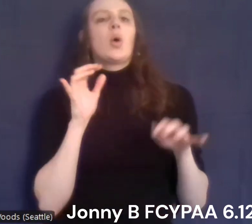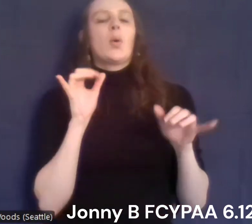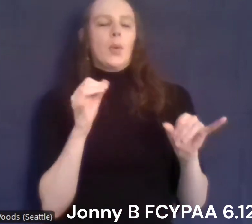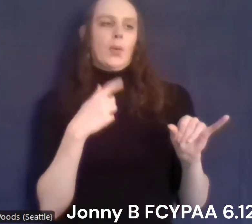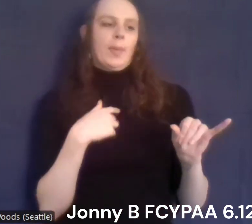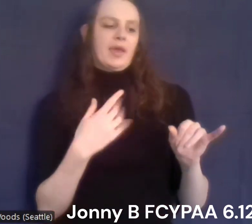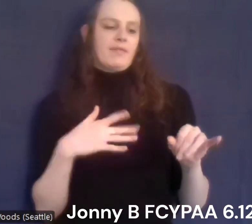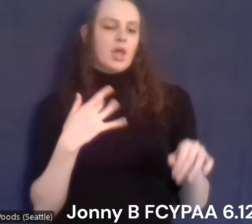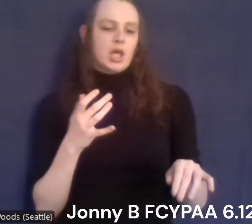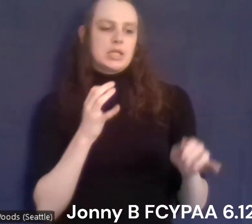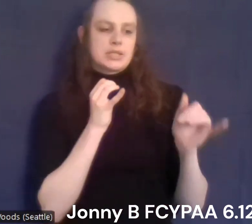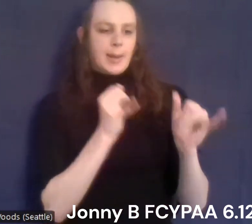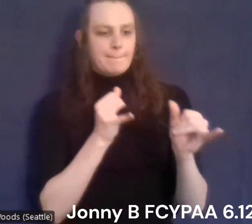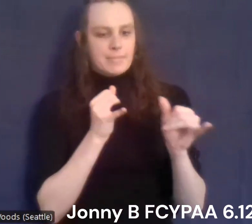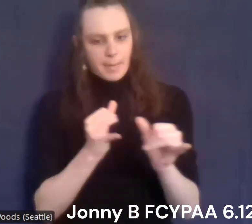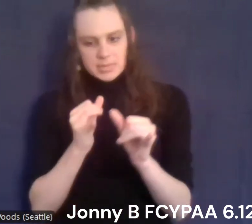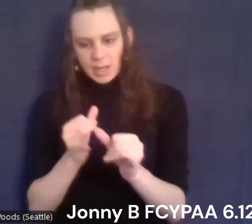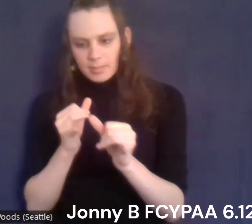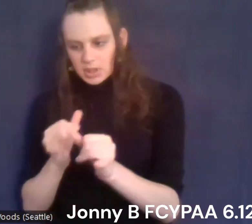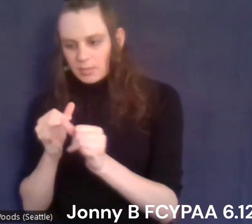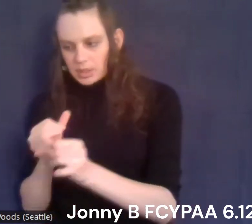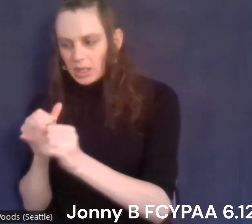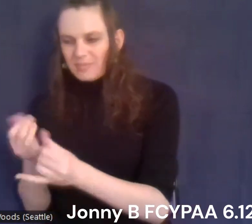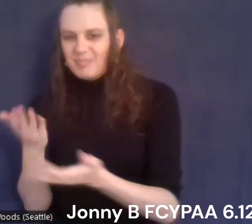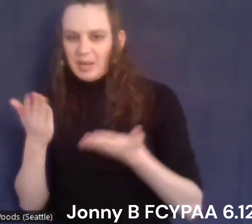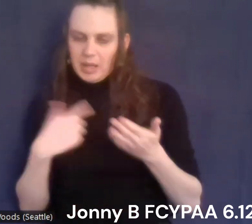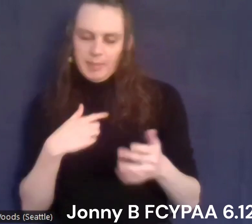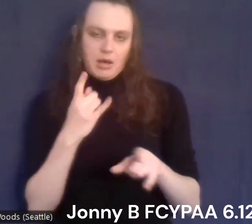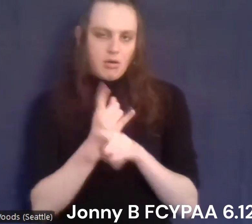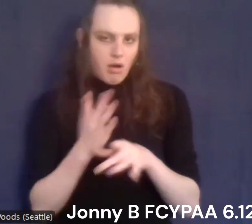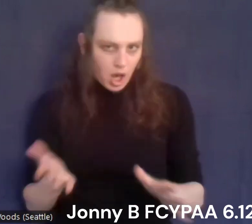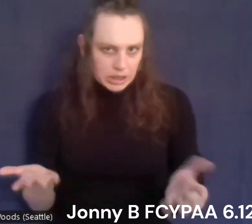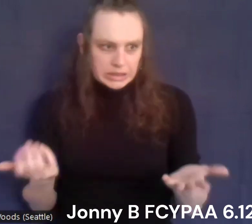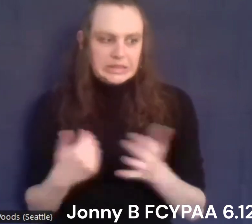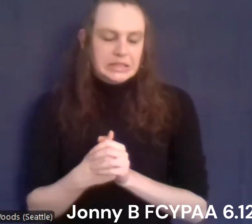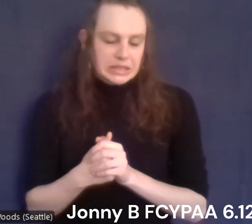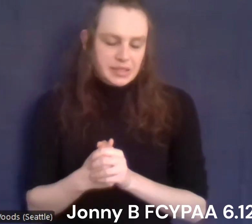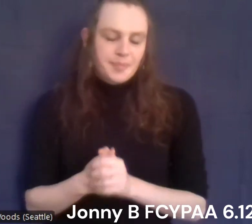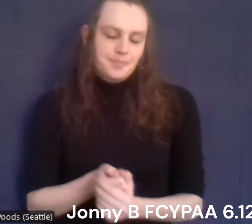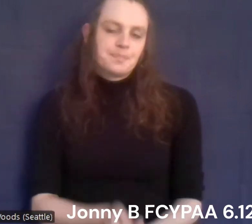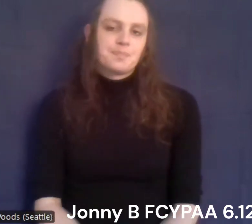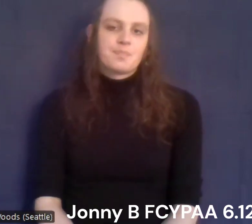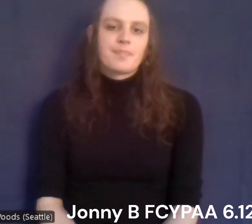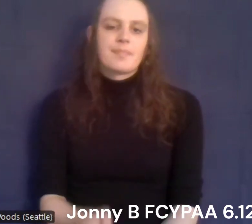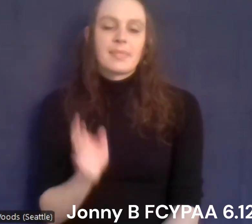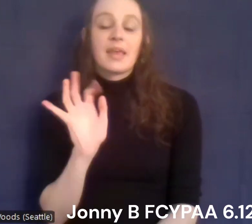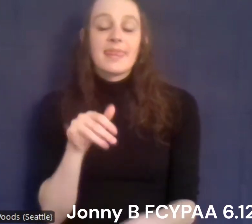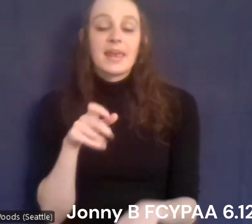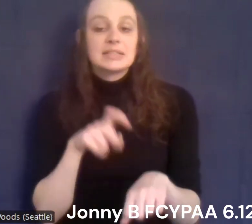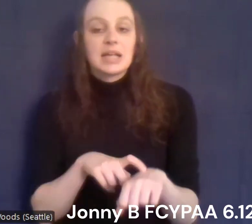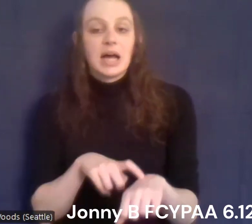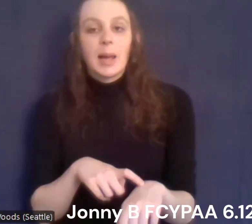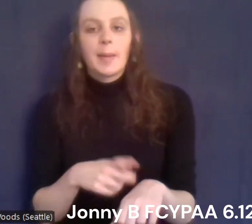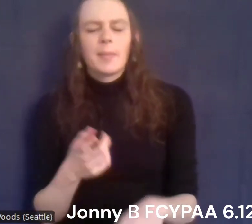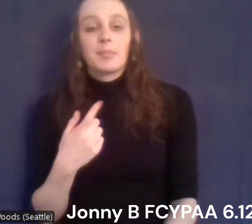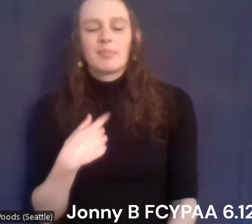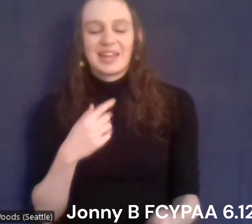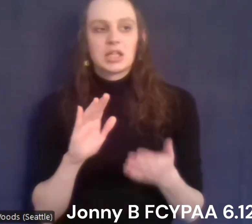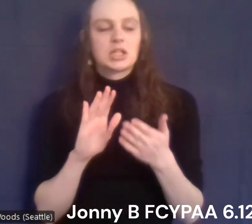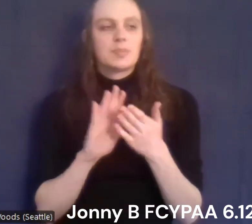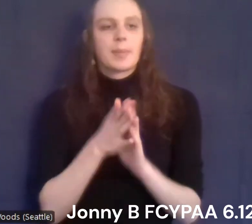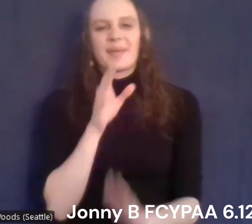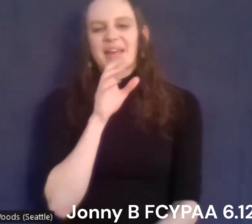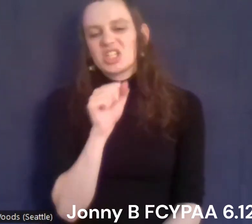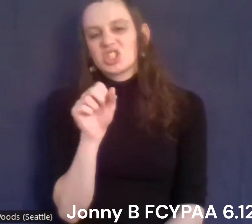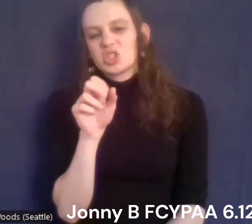maybe I am an alcoholic. Uh, but at that time, I was just turned 22, and